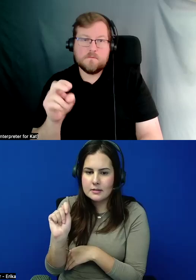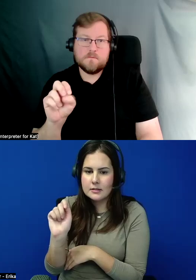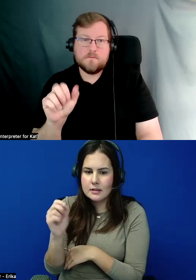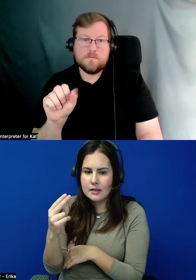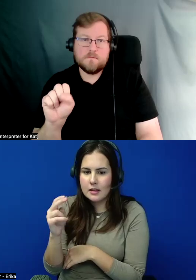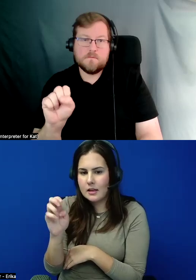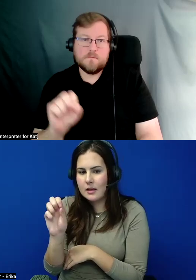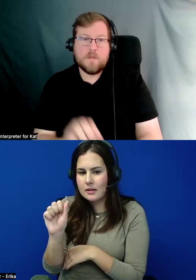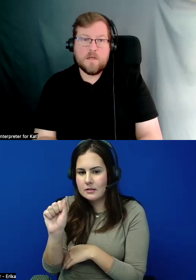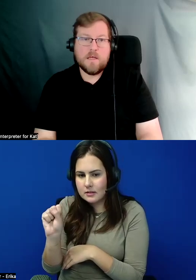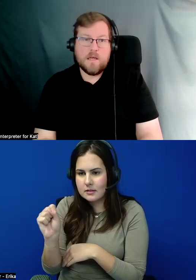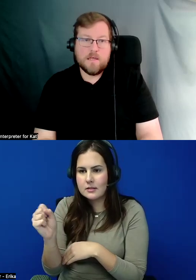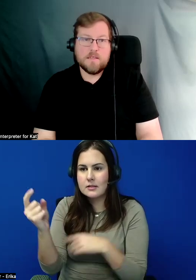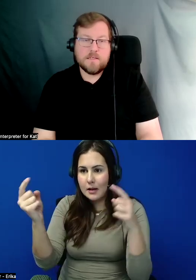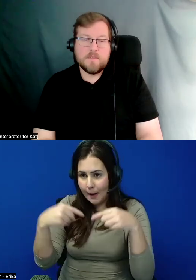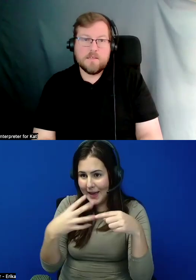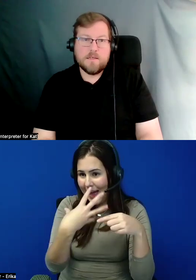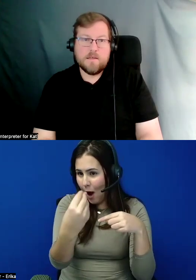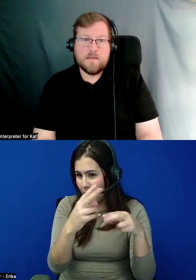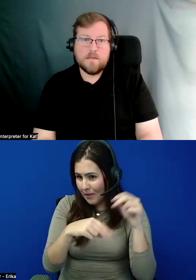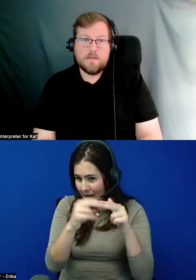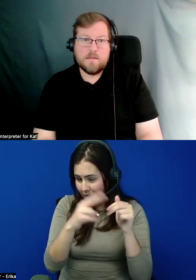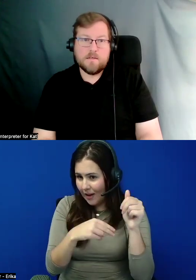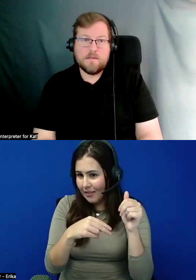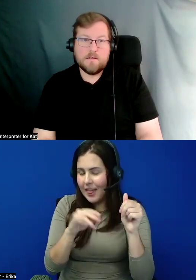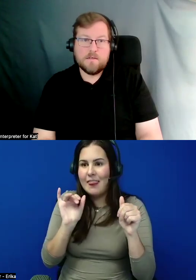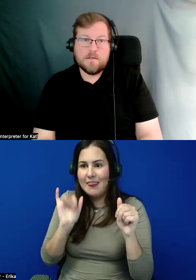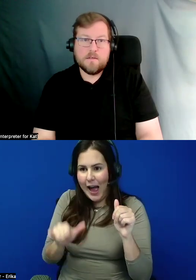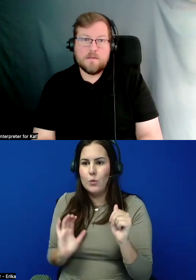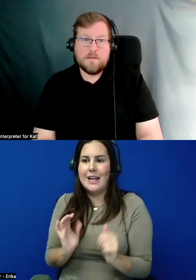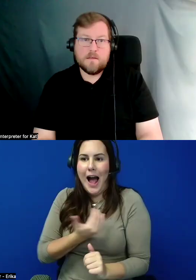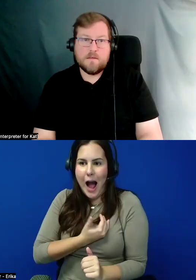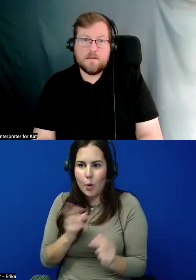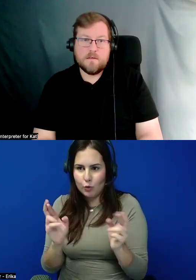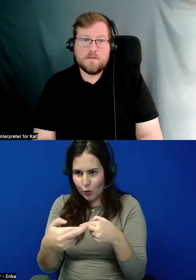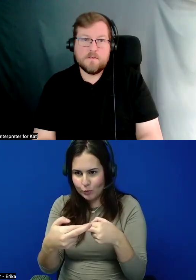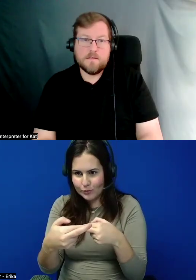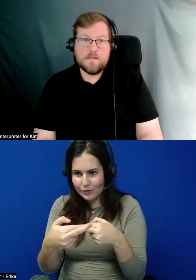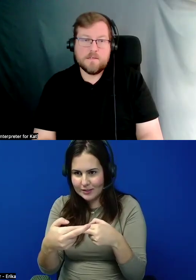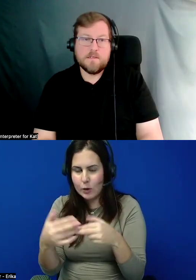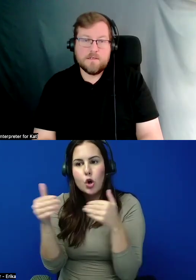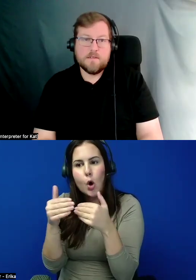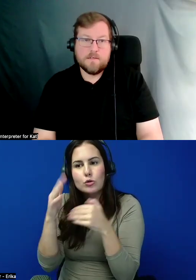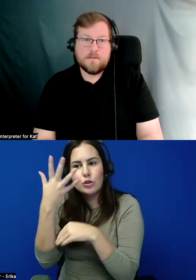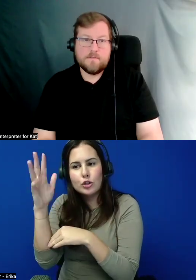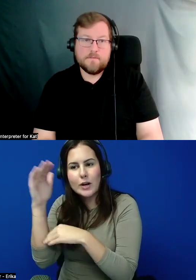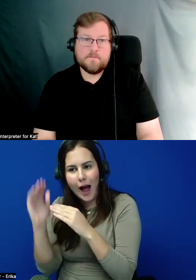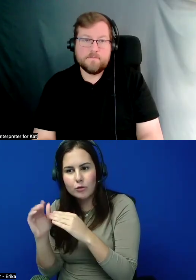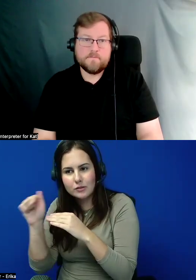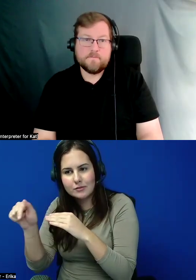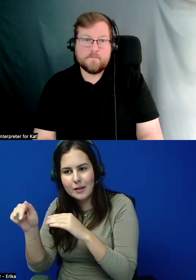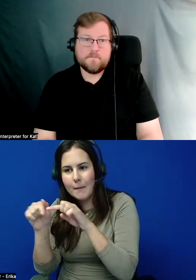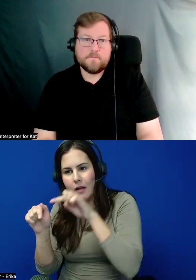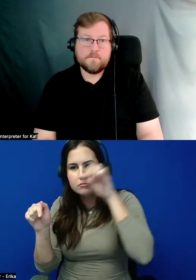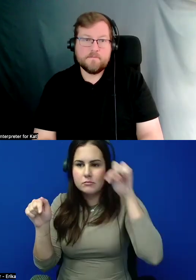So that was our that was our rooms. It was right across the river from the Treehouse Lodge. But then to shoot in the Treehouse